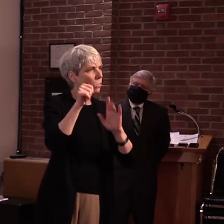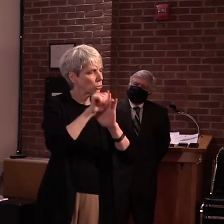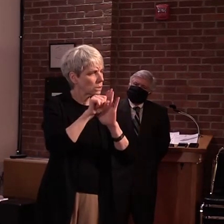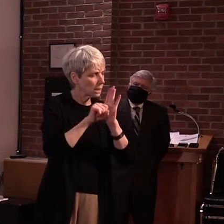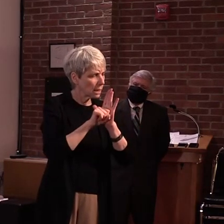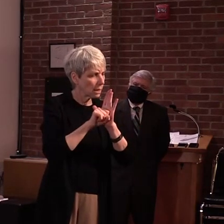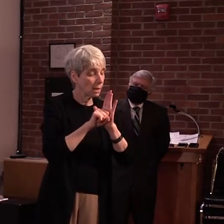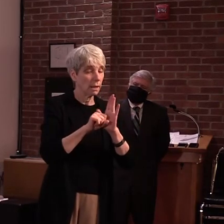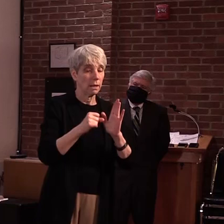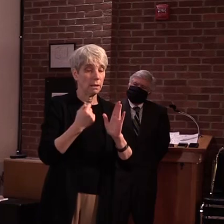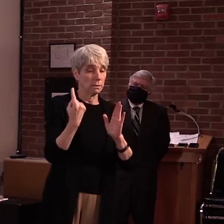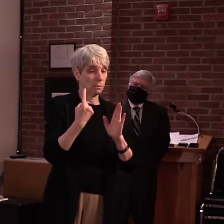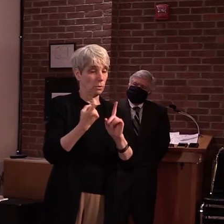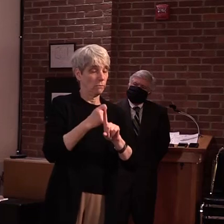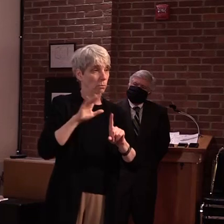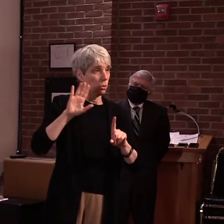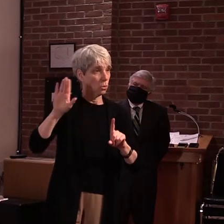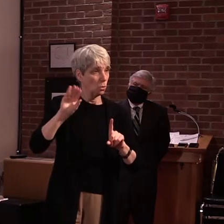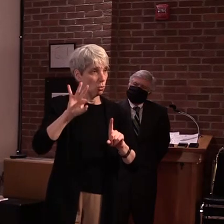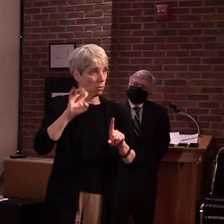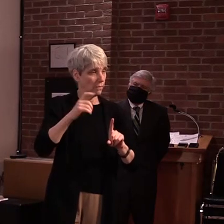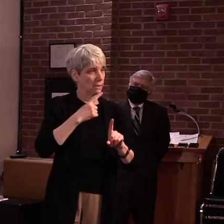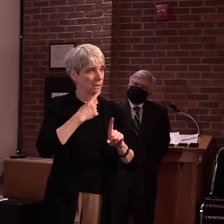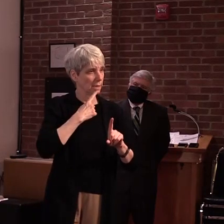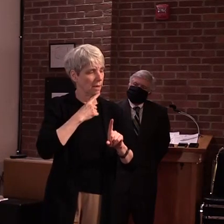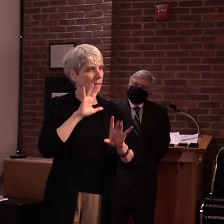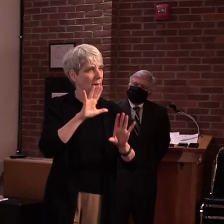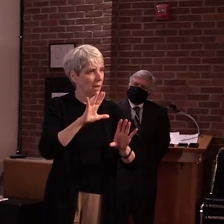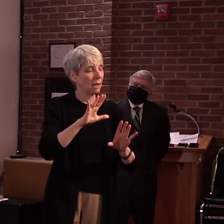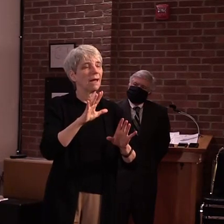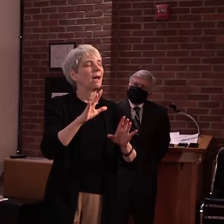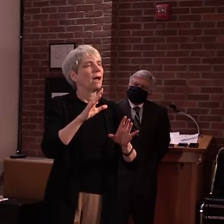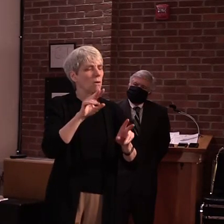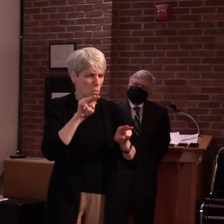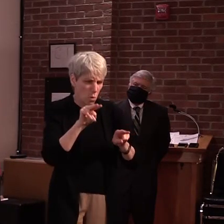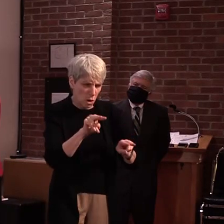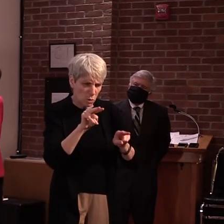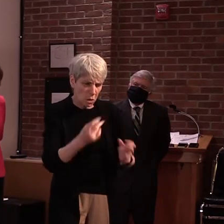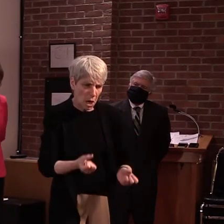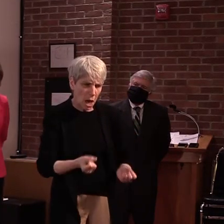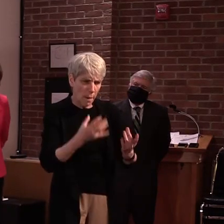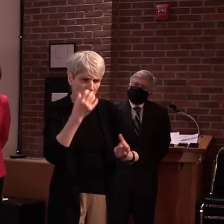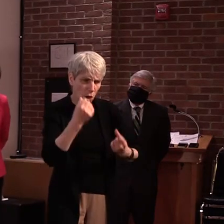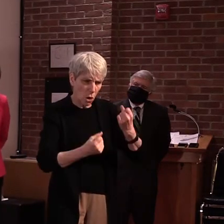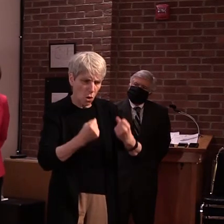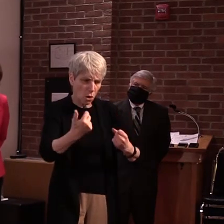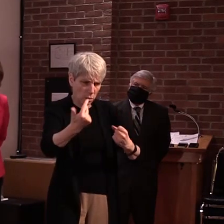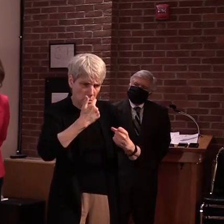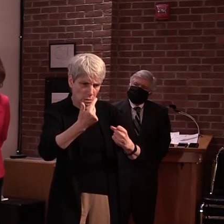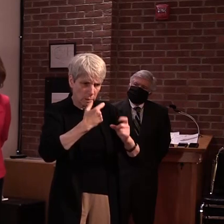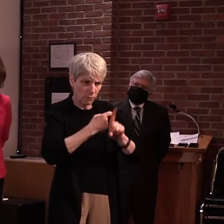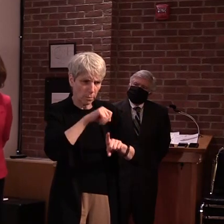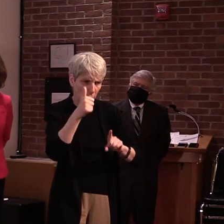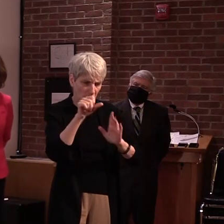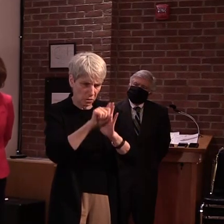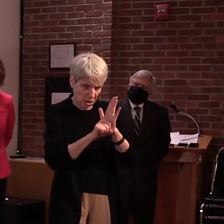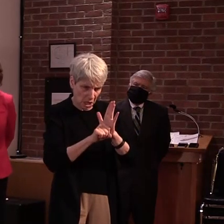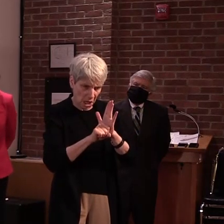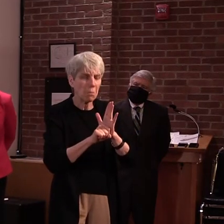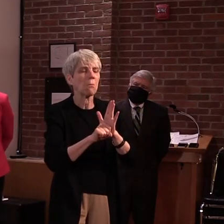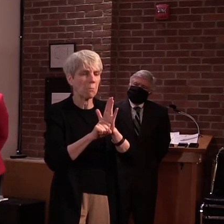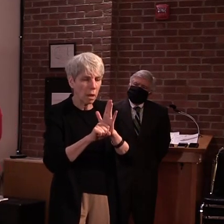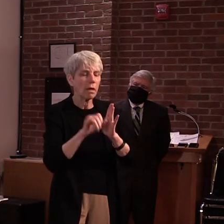office emailed us to say that just because the number of out-of-state cars coming into Vermont on Fridays roughly matches the number leaving on